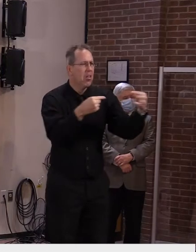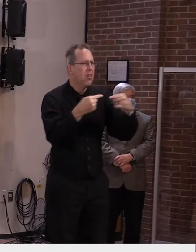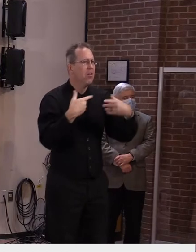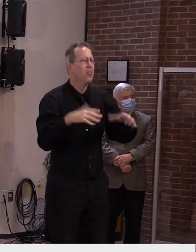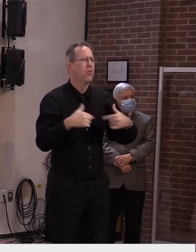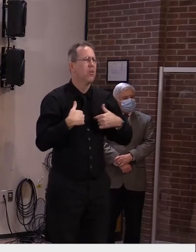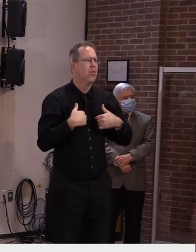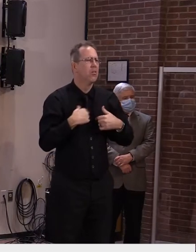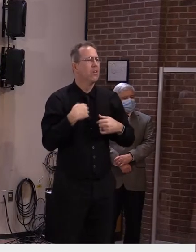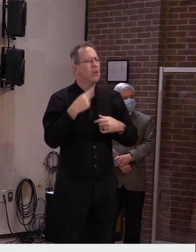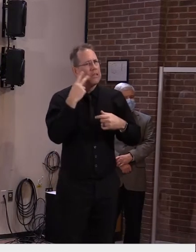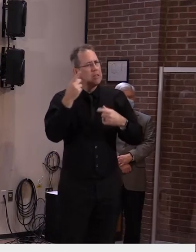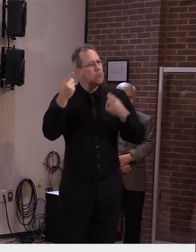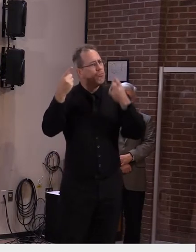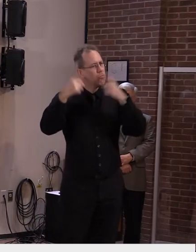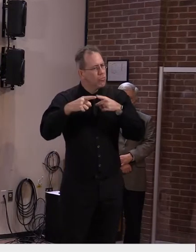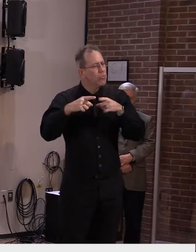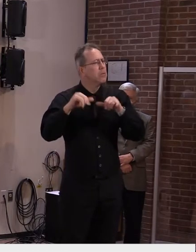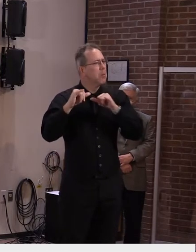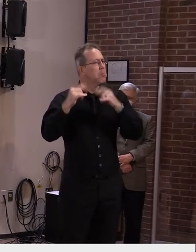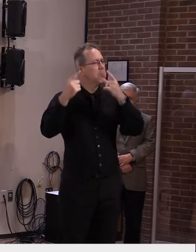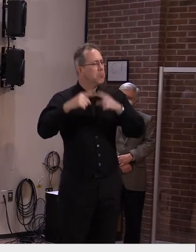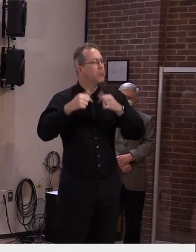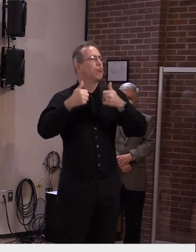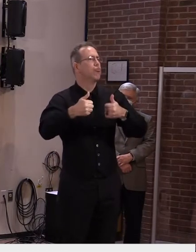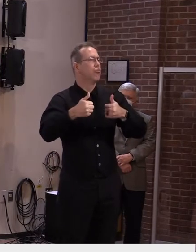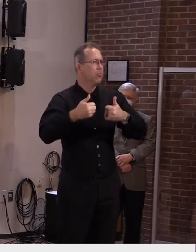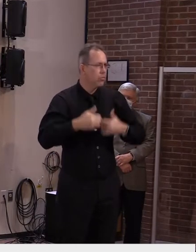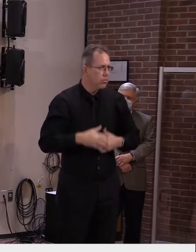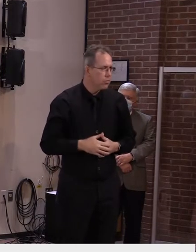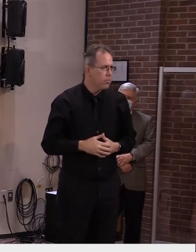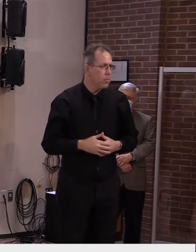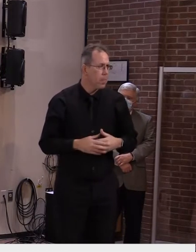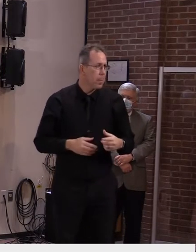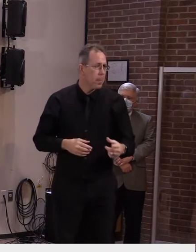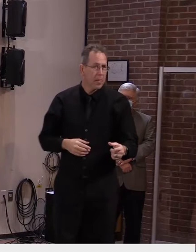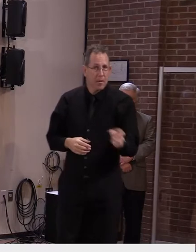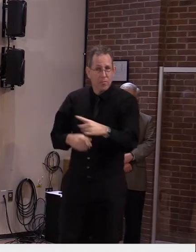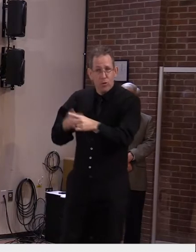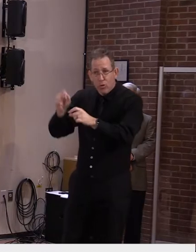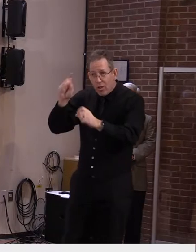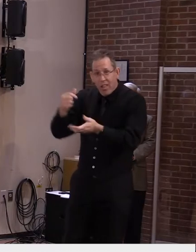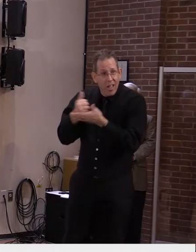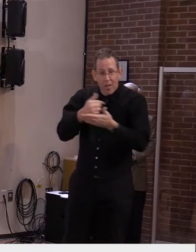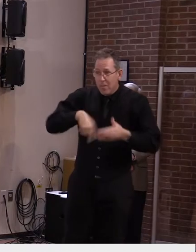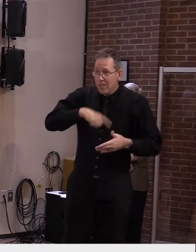You could be Dr. very Levine, Aaron, do you have any Aaron, sorry. Aaron, you could be very helpful in this regard.